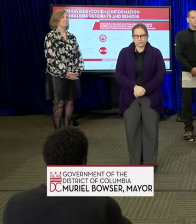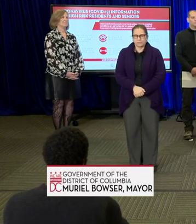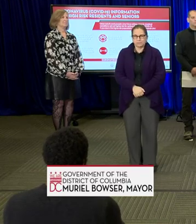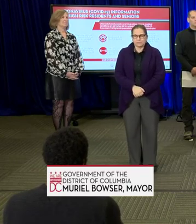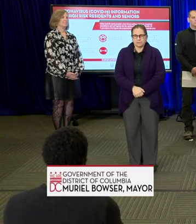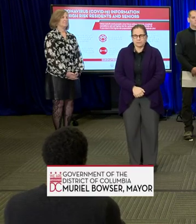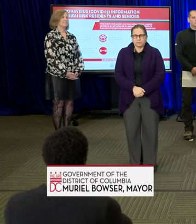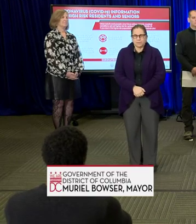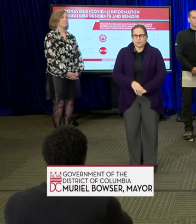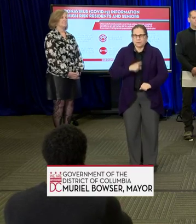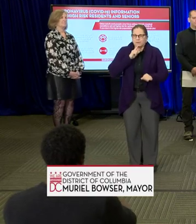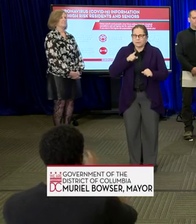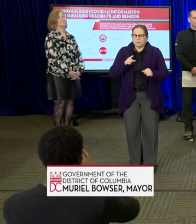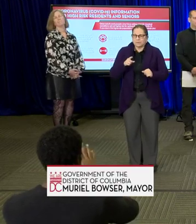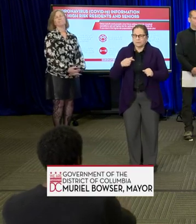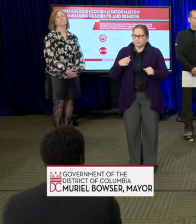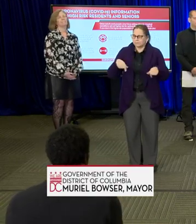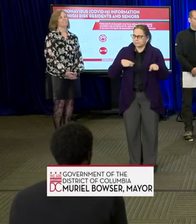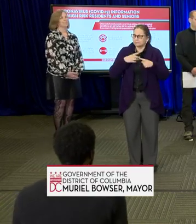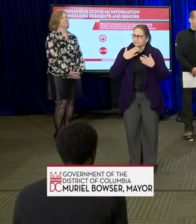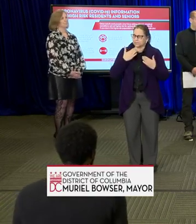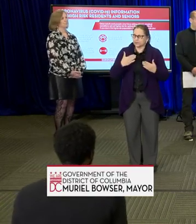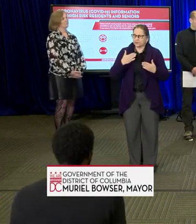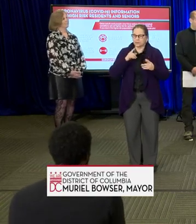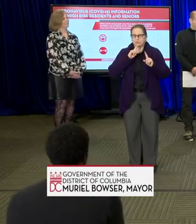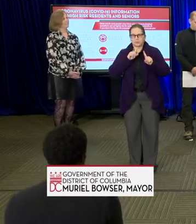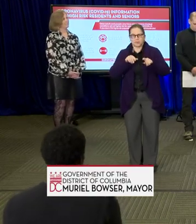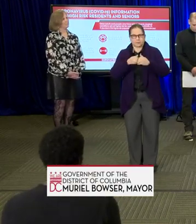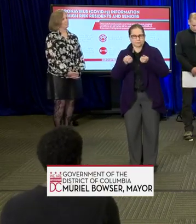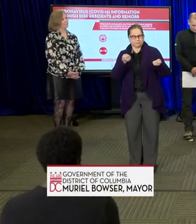here in the District of Columbia. Thank you.